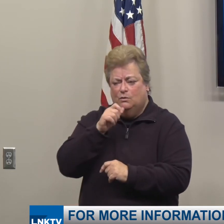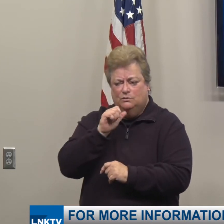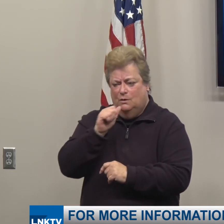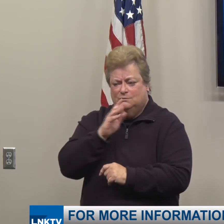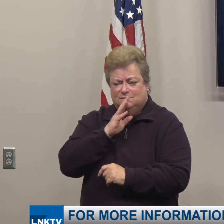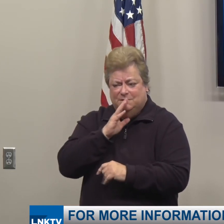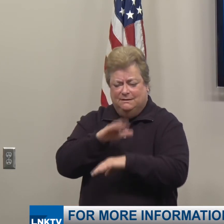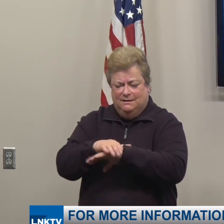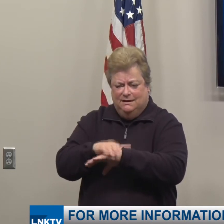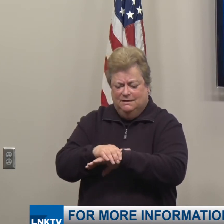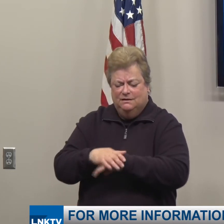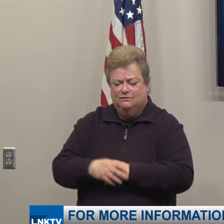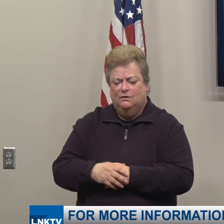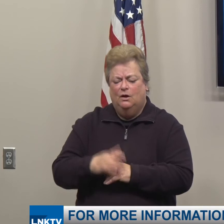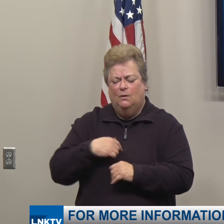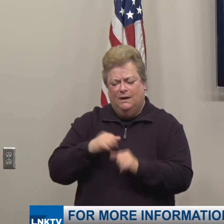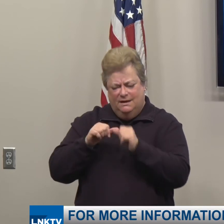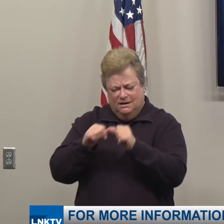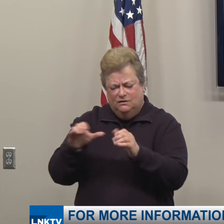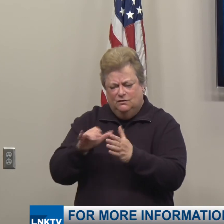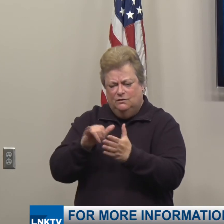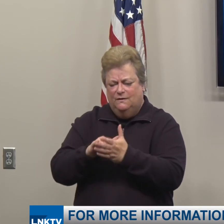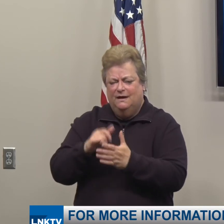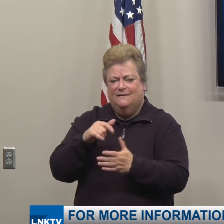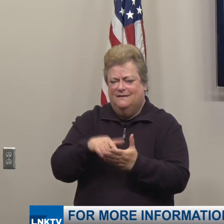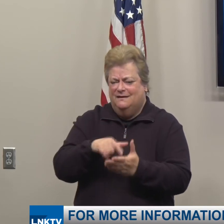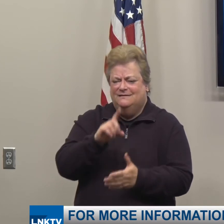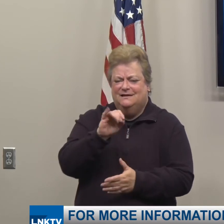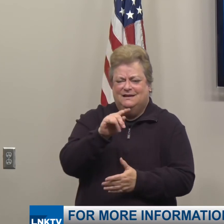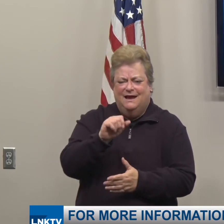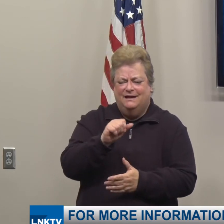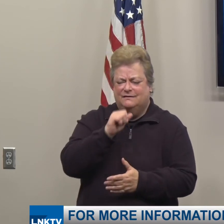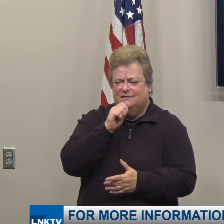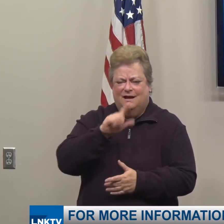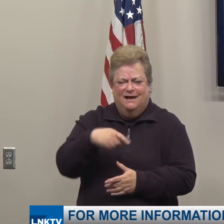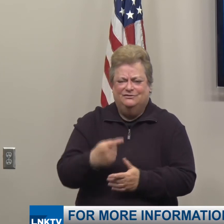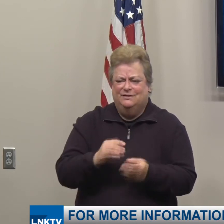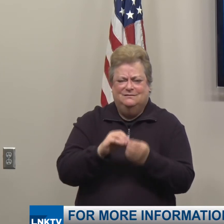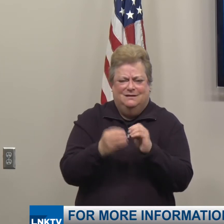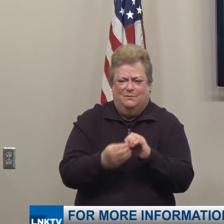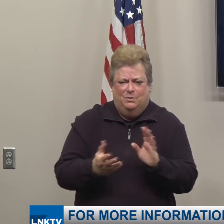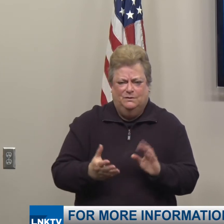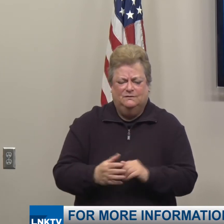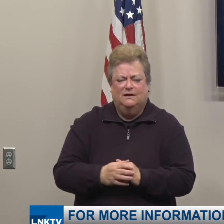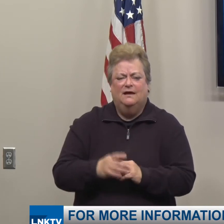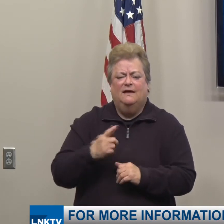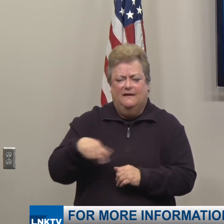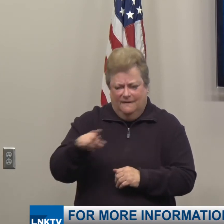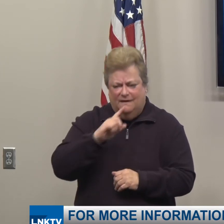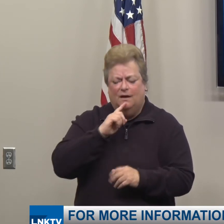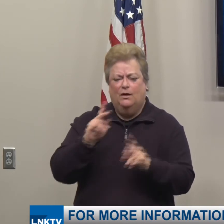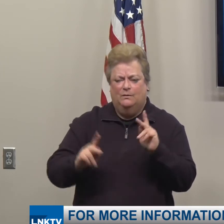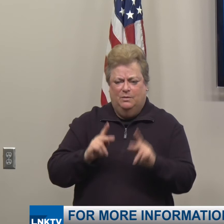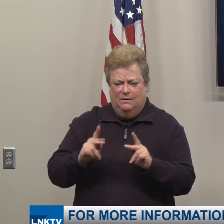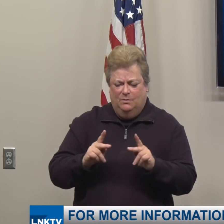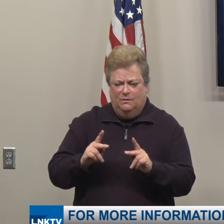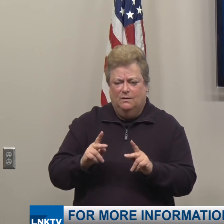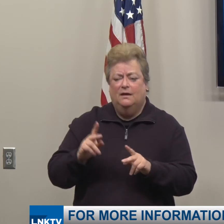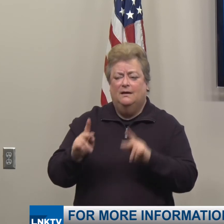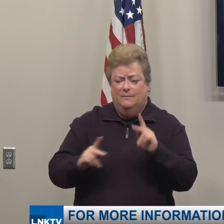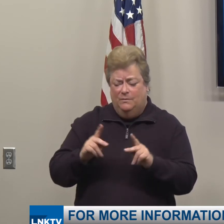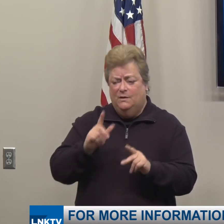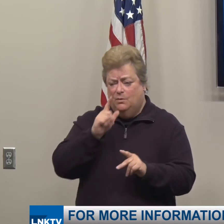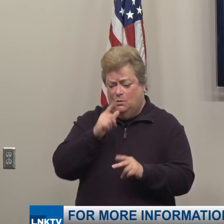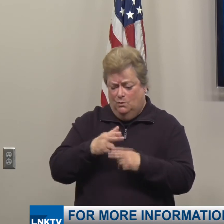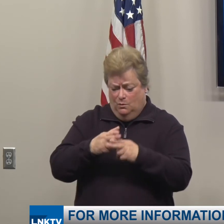of this and more because this data isn't just data, and these numbers aren't just numbers to us. They're people. They're people who call Lincoln